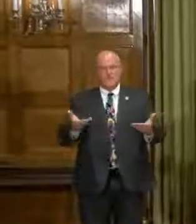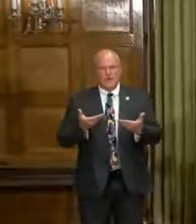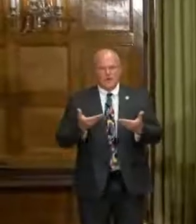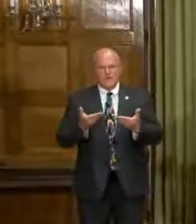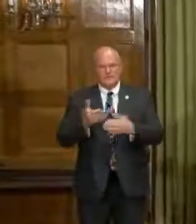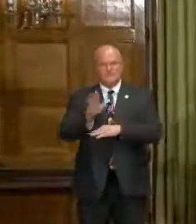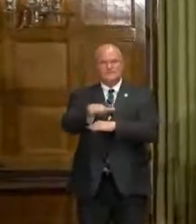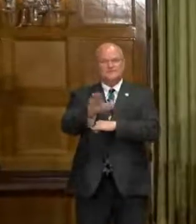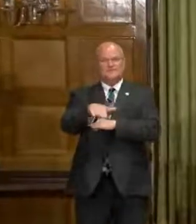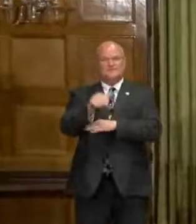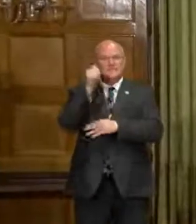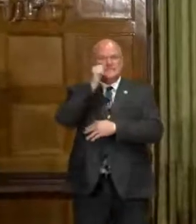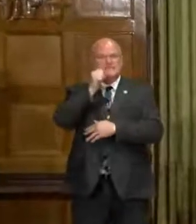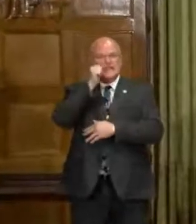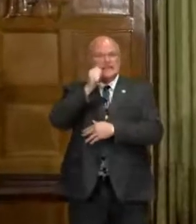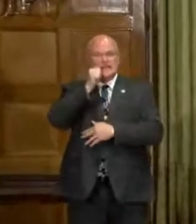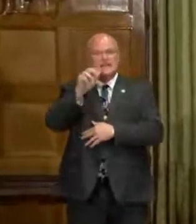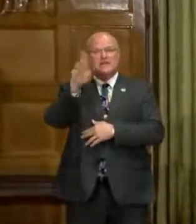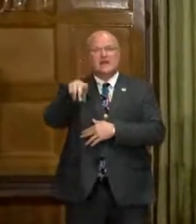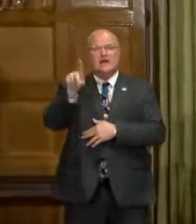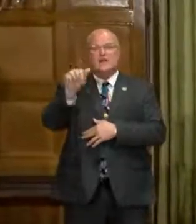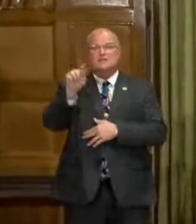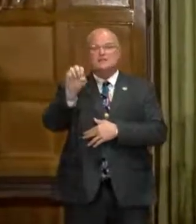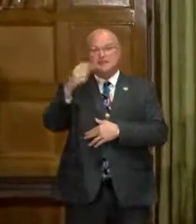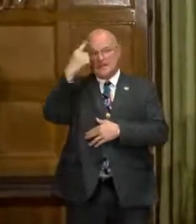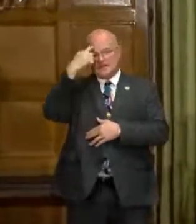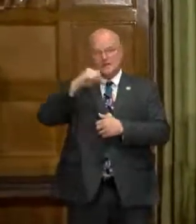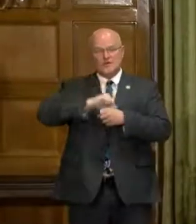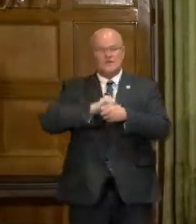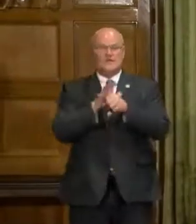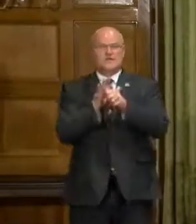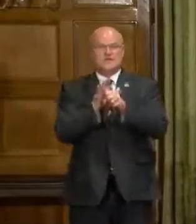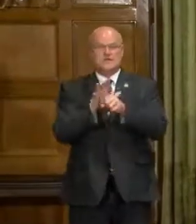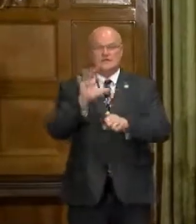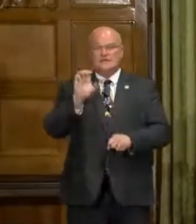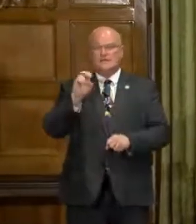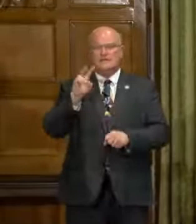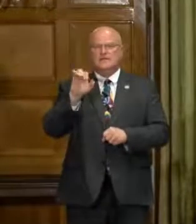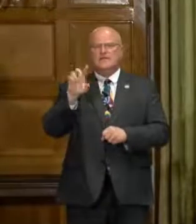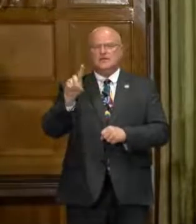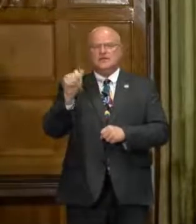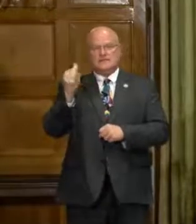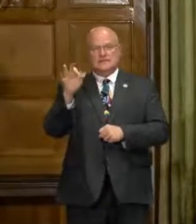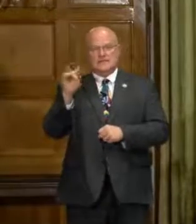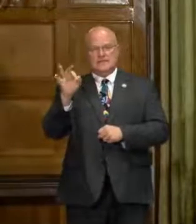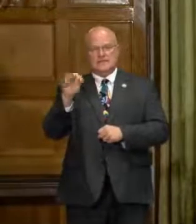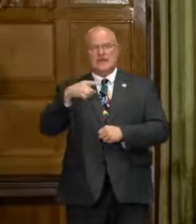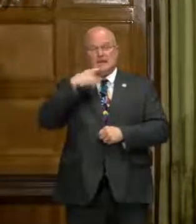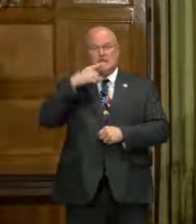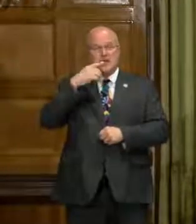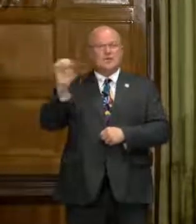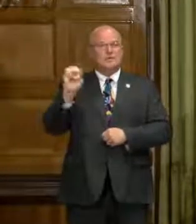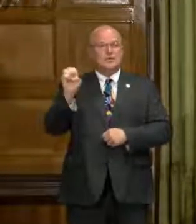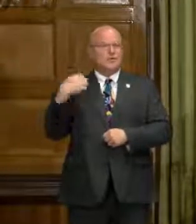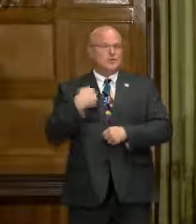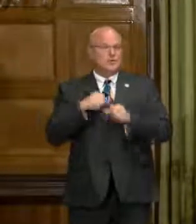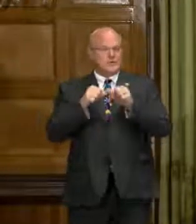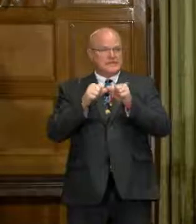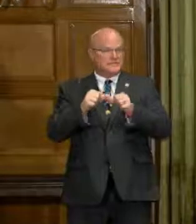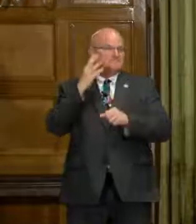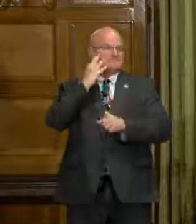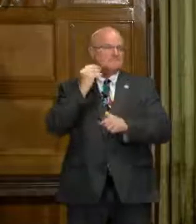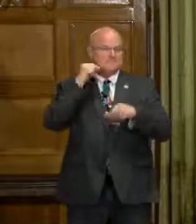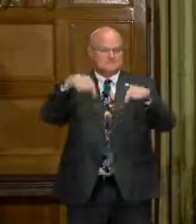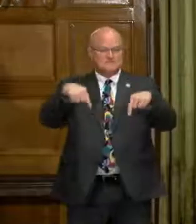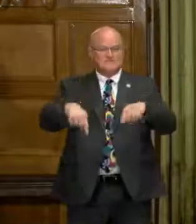To this afternoon's daily update for COVID-19 in Arkansas and the public emergency that we continue to